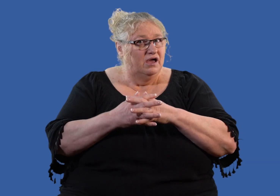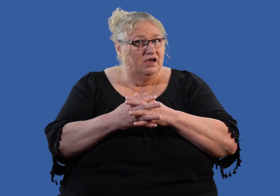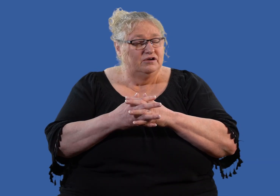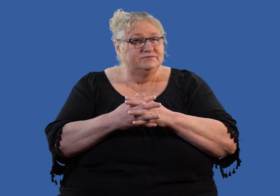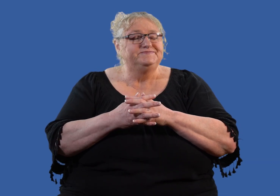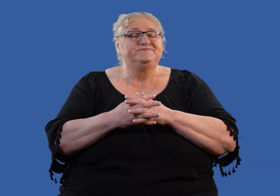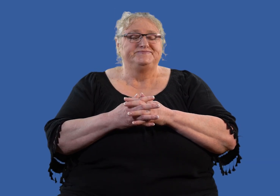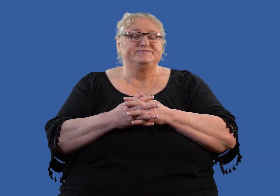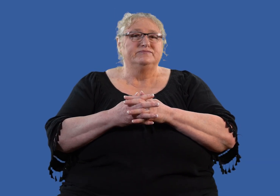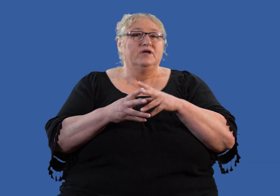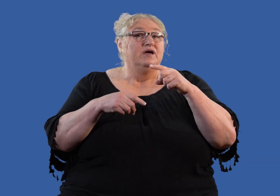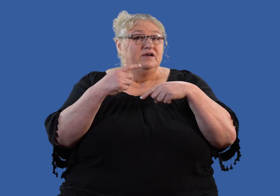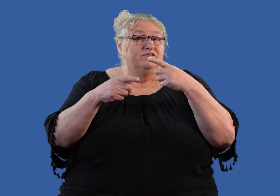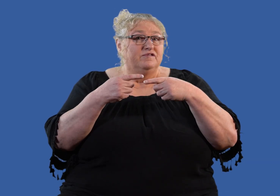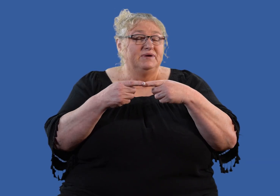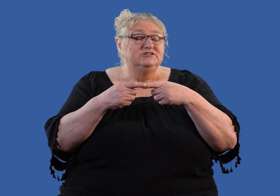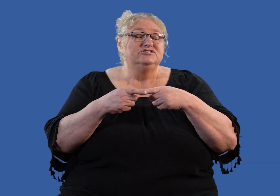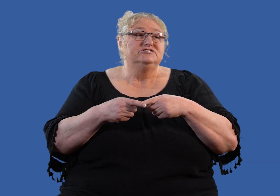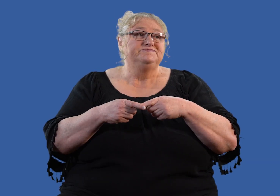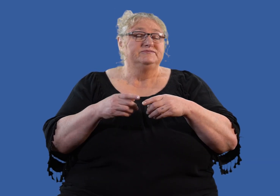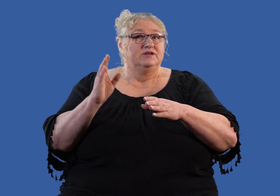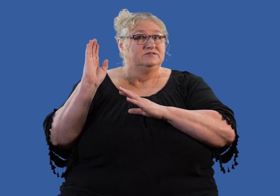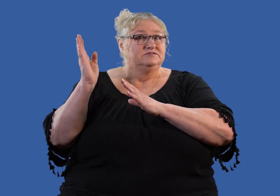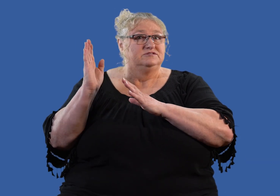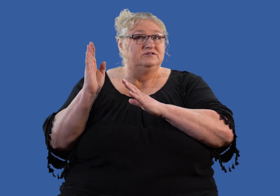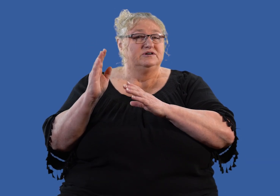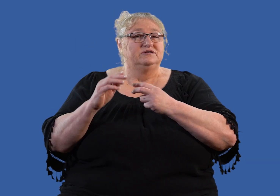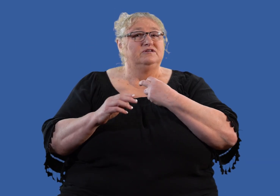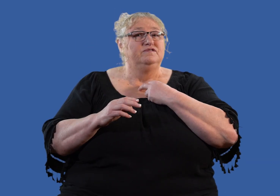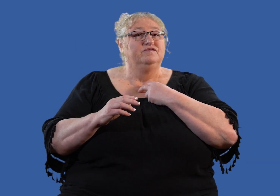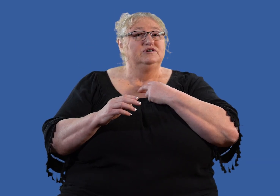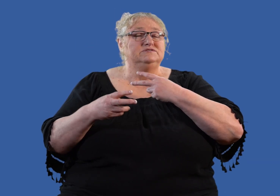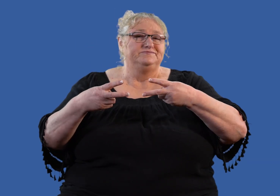because the information is given in sign, voice and closed captions.